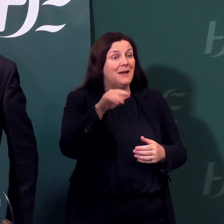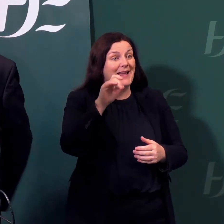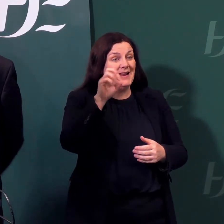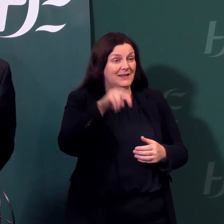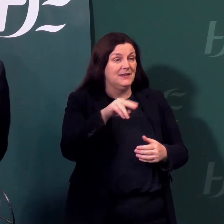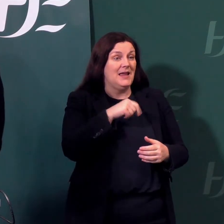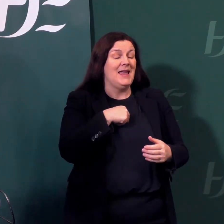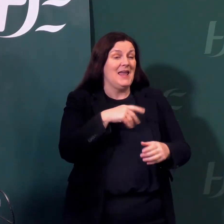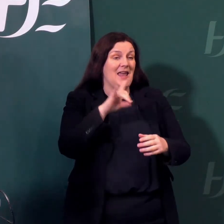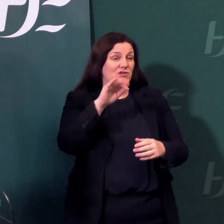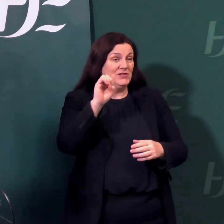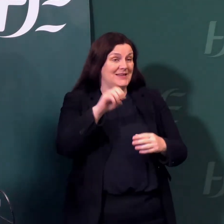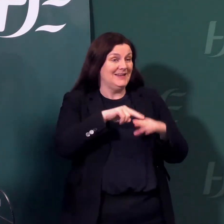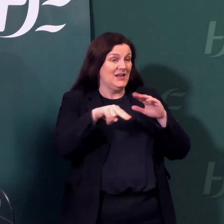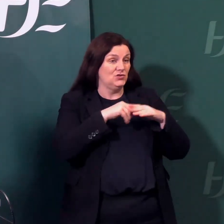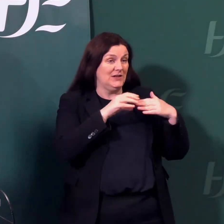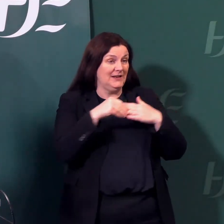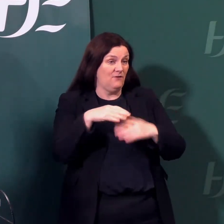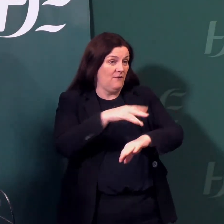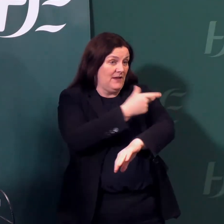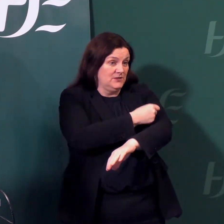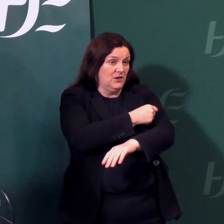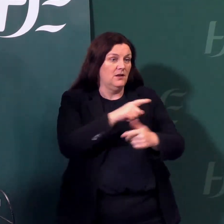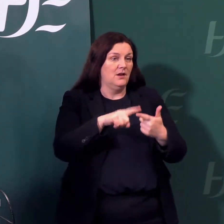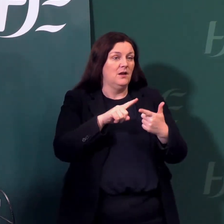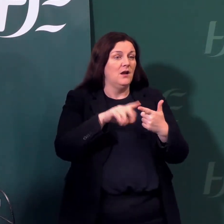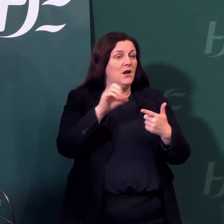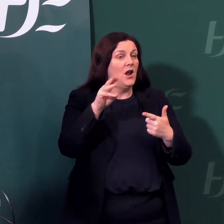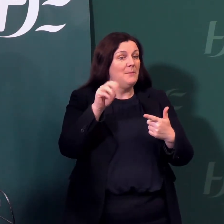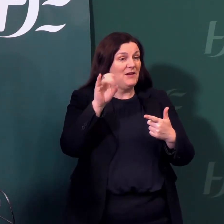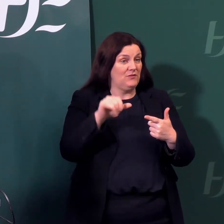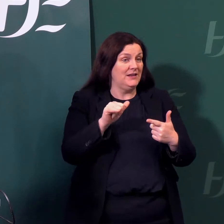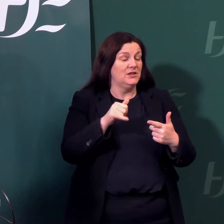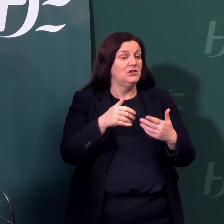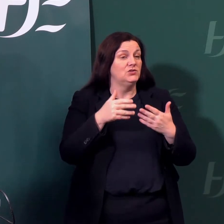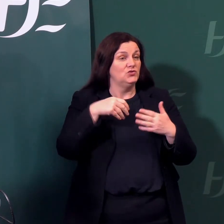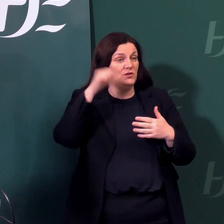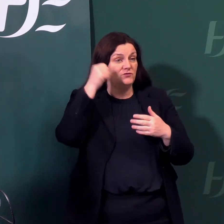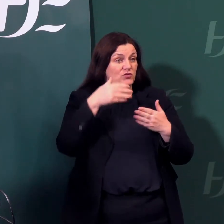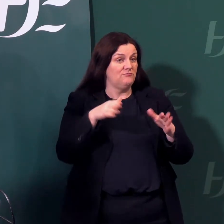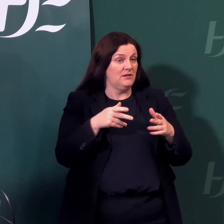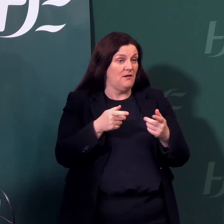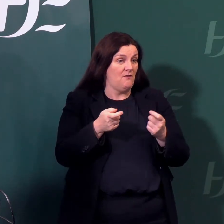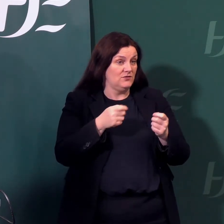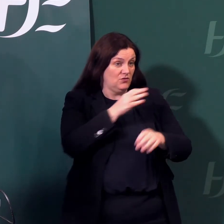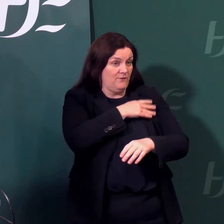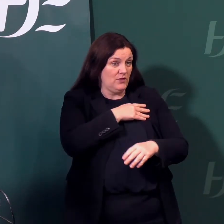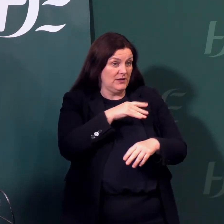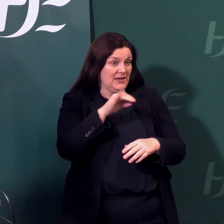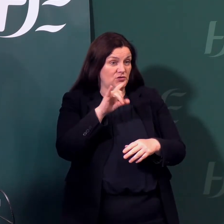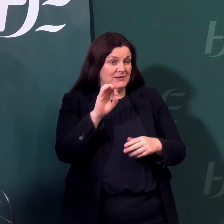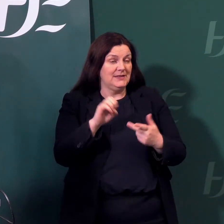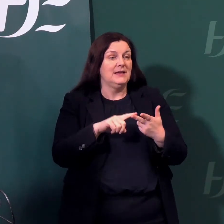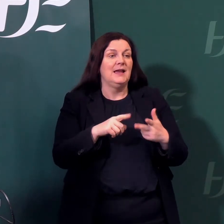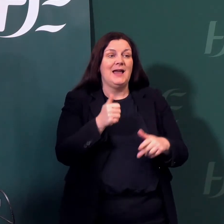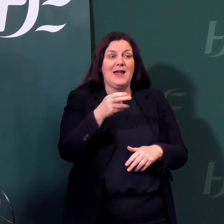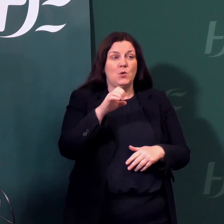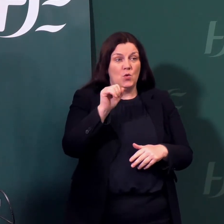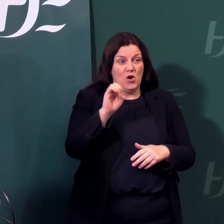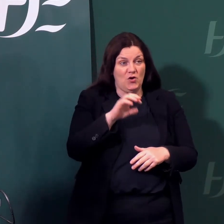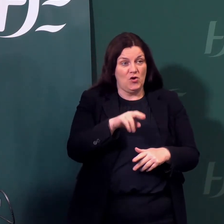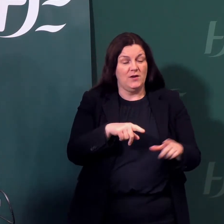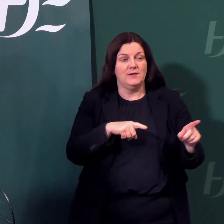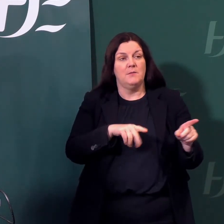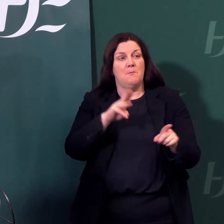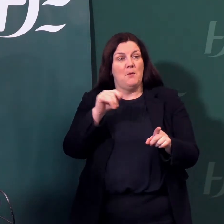Lead for Vaccination and Testing and Tracing. Colin Henry, Chief Clinical Officer, HSE. Anne O'Connor, Chief Operations Officer. Paul Reid, CEO.